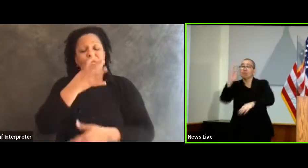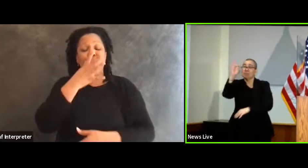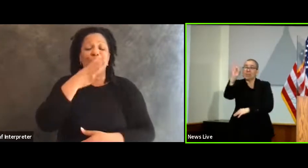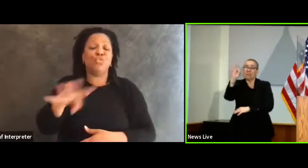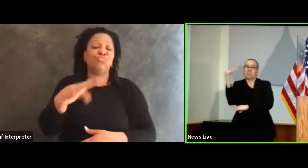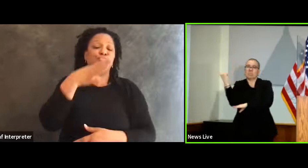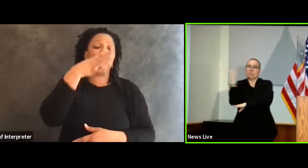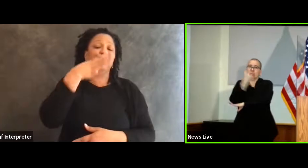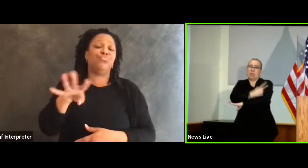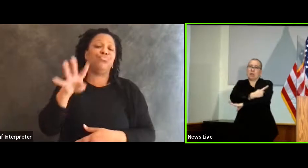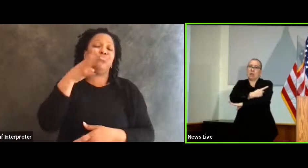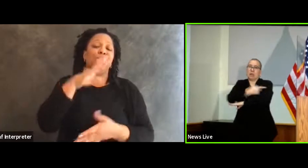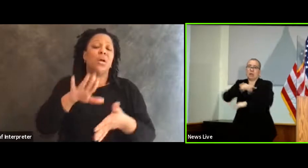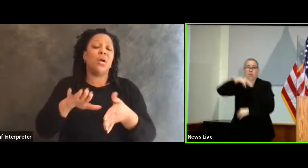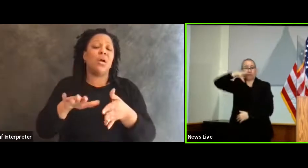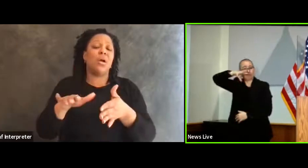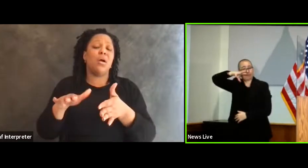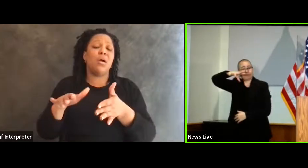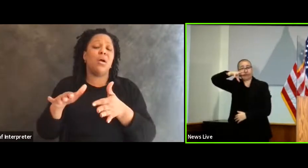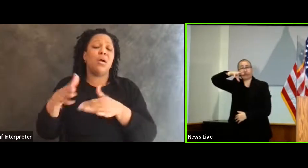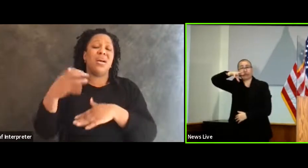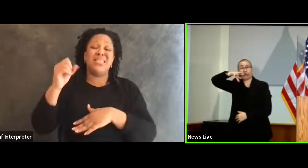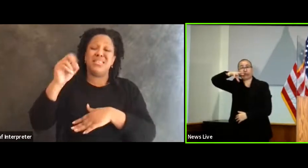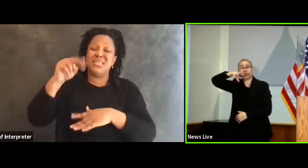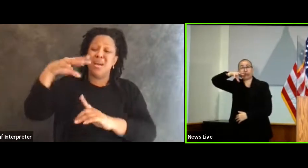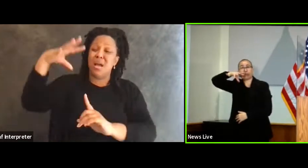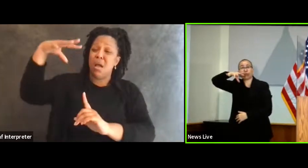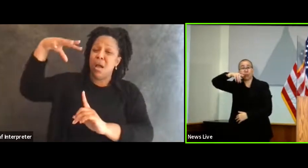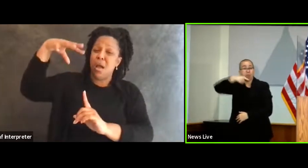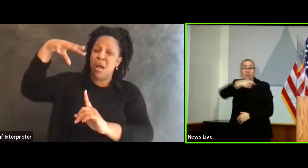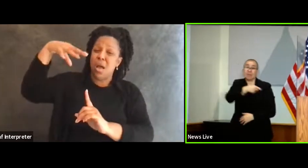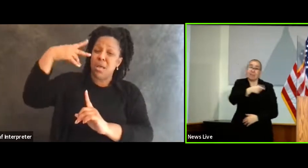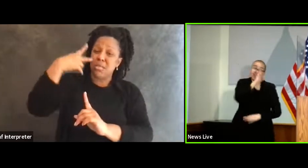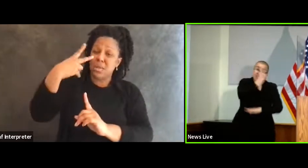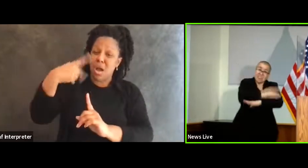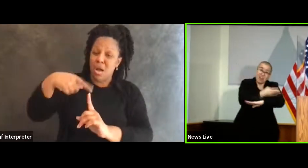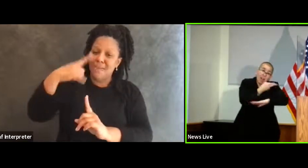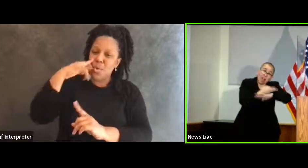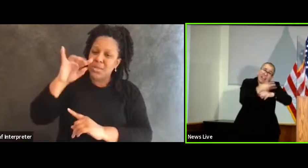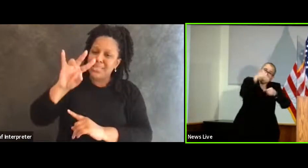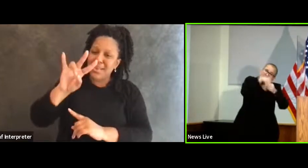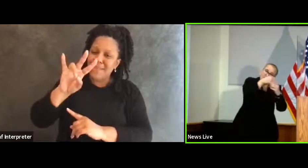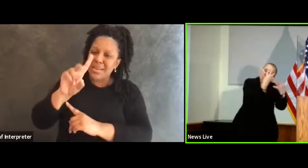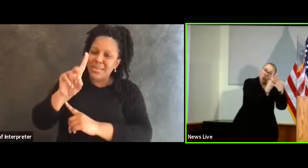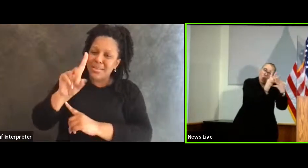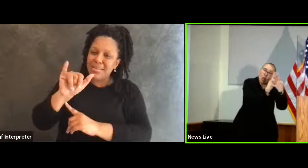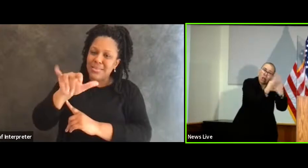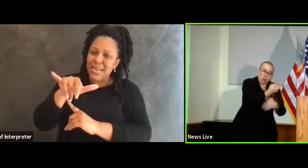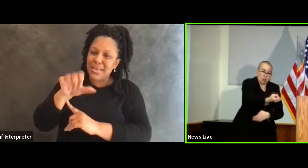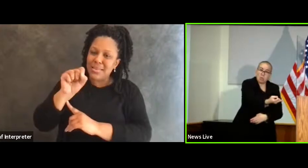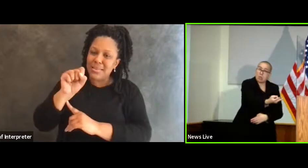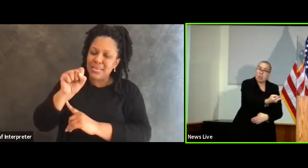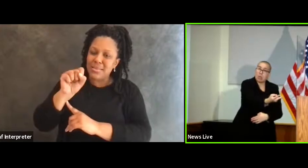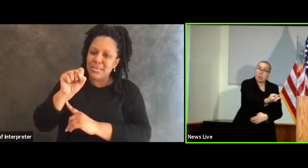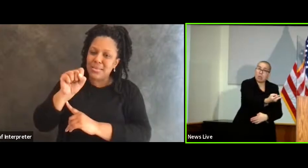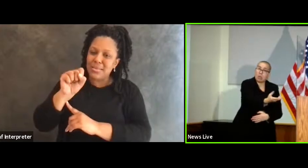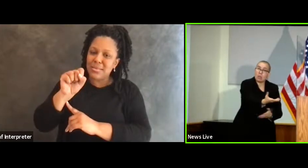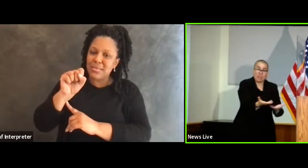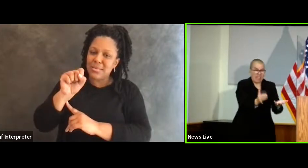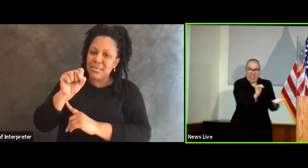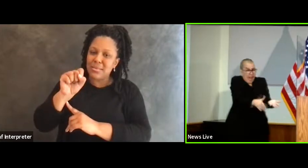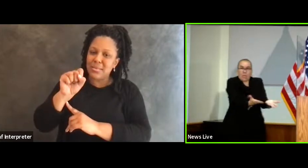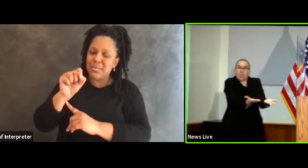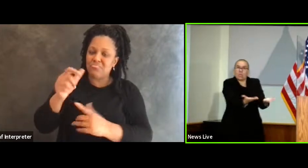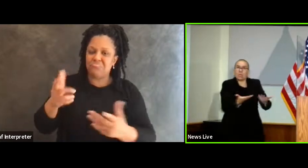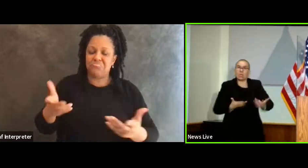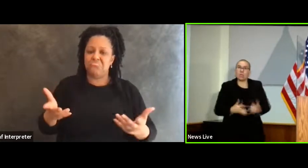camera in that cell by himself on the floor. So I do think we all have this. And I would go to the greater Minnesota piece. Representative